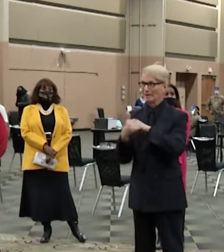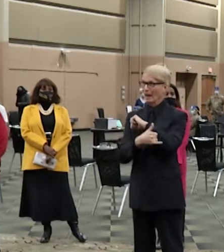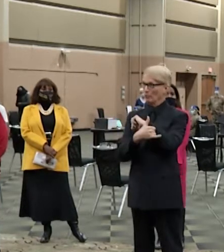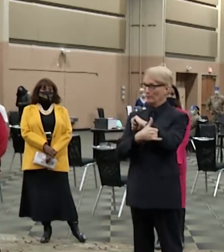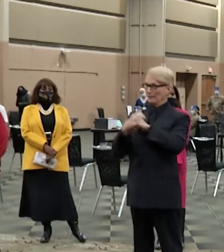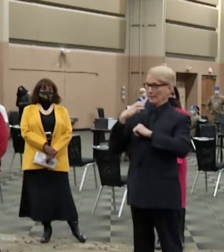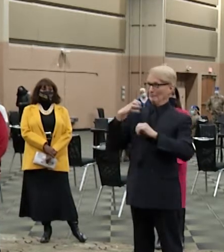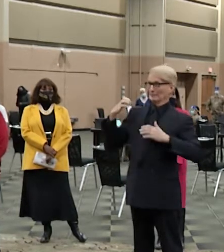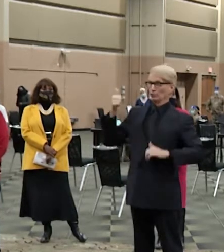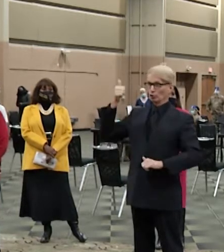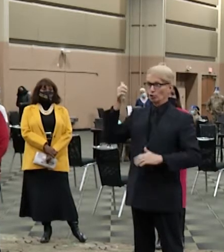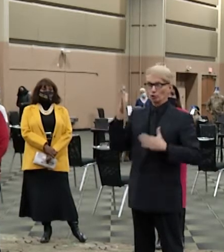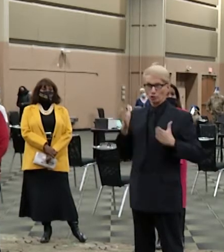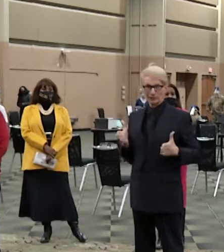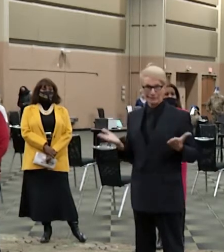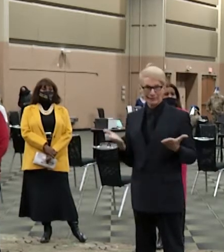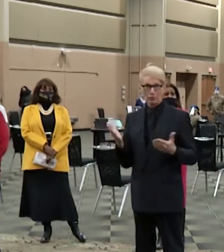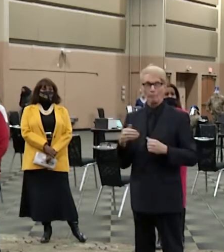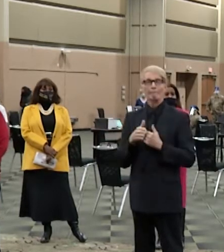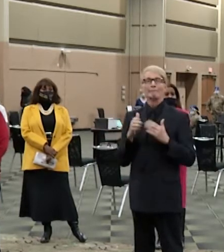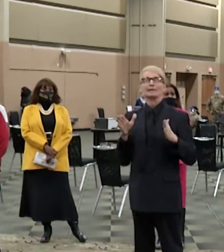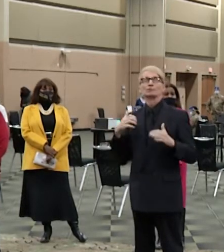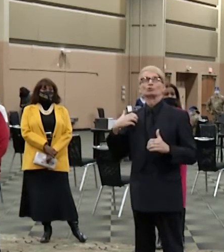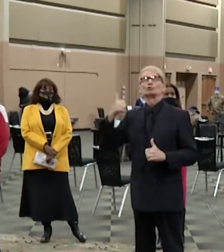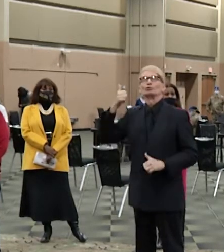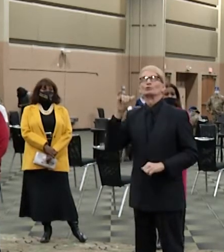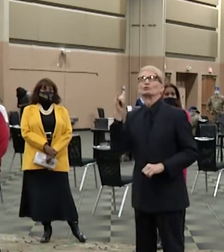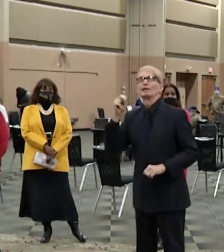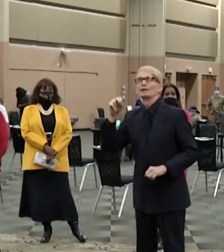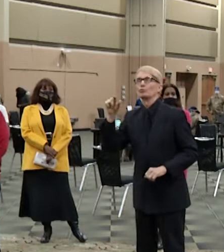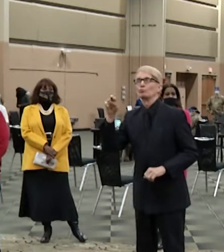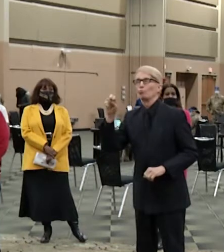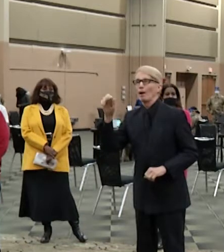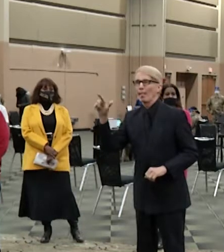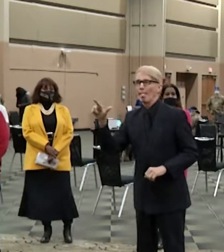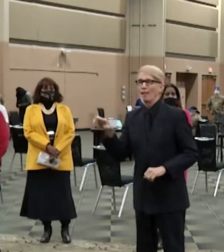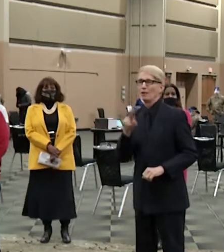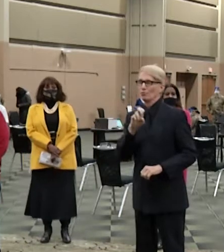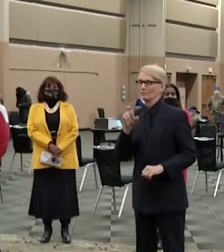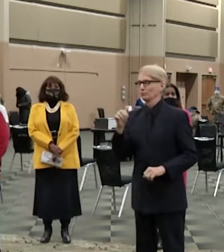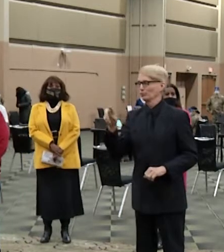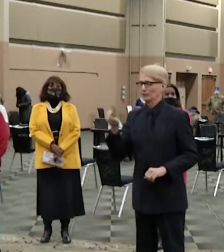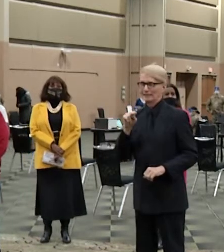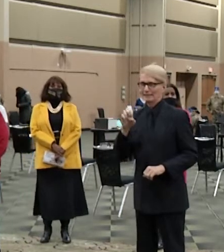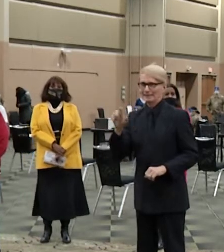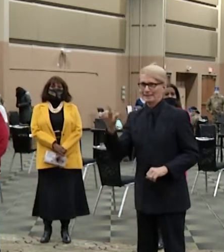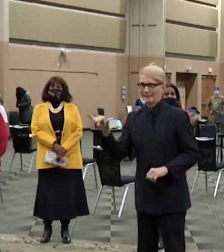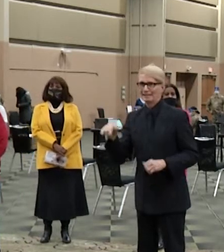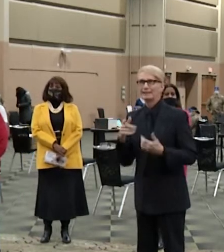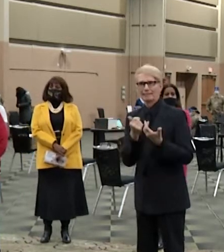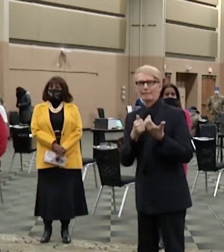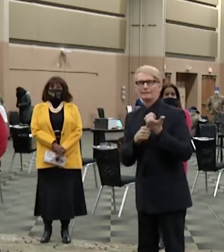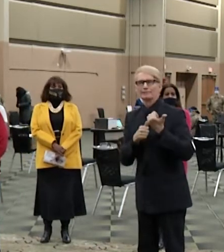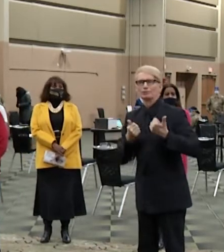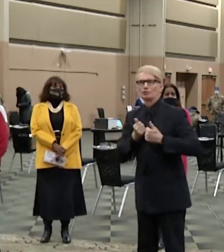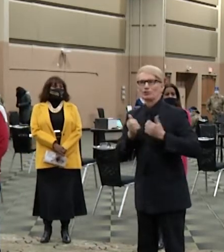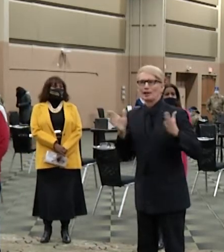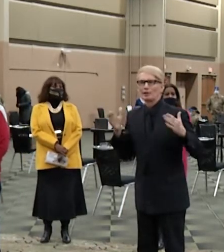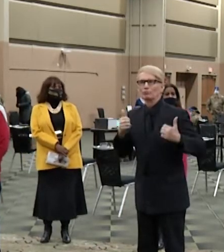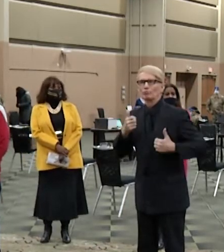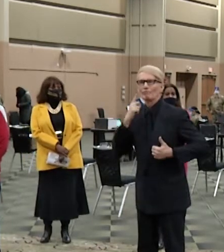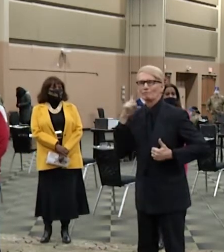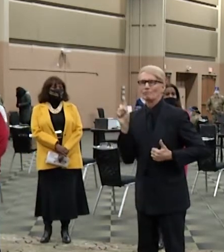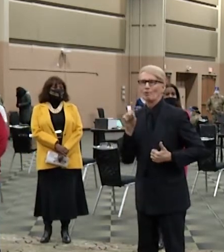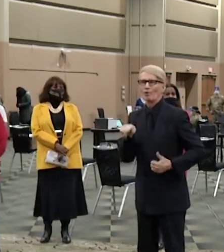us, Major General Richard Neely, the Adjutant General of the Illinois National Guard. I may have